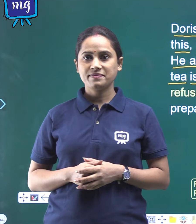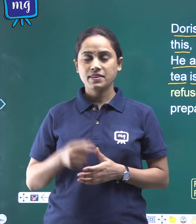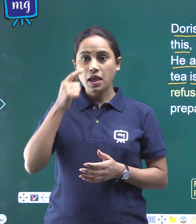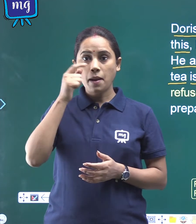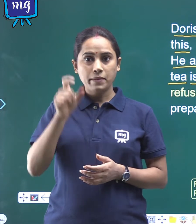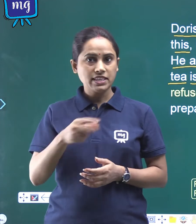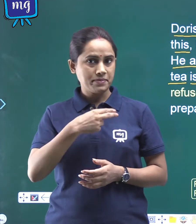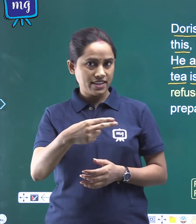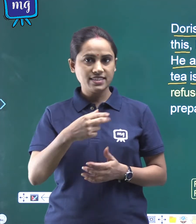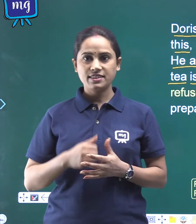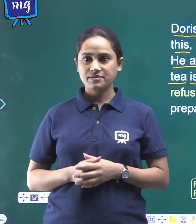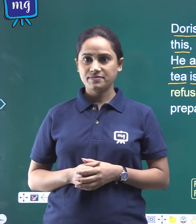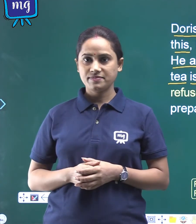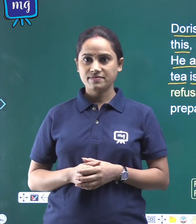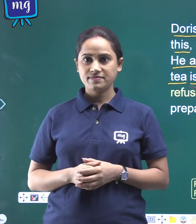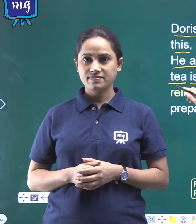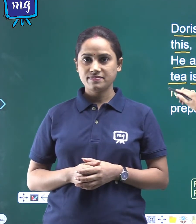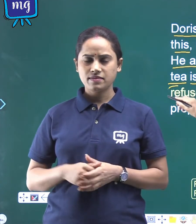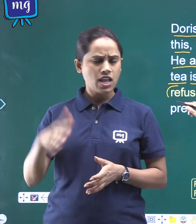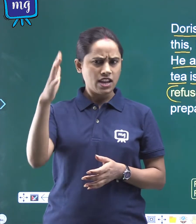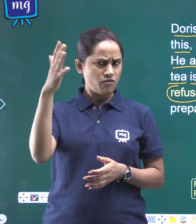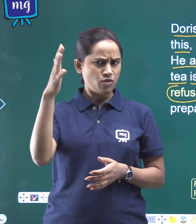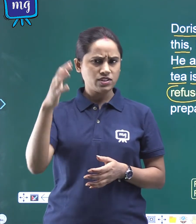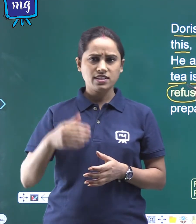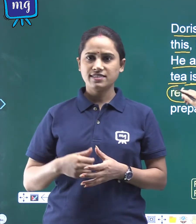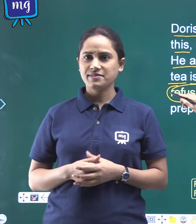Mrs. Pearson refuses